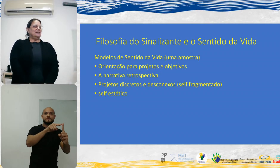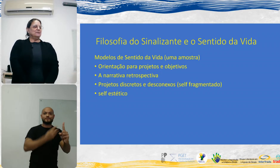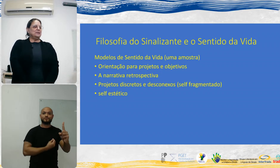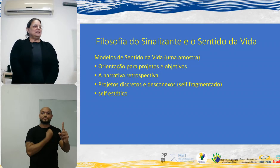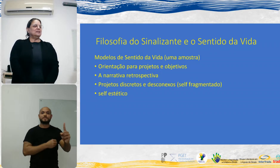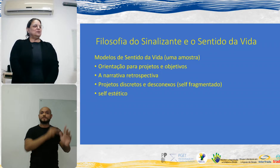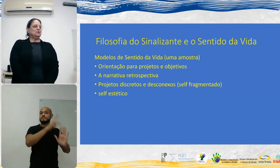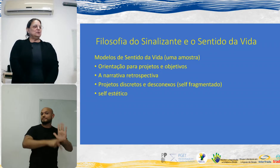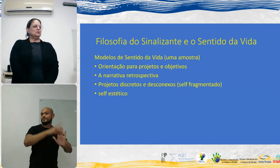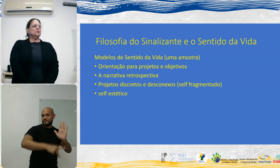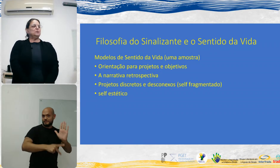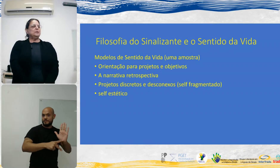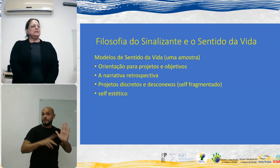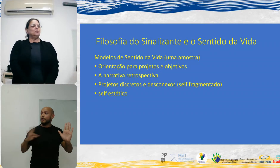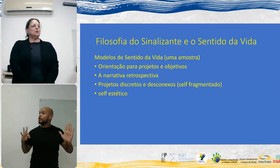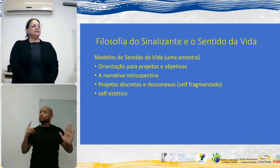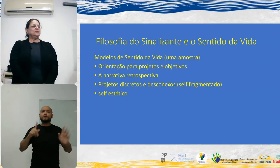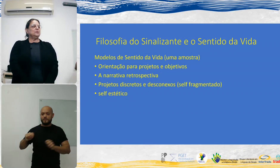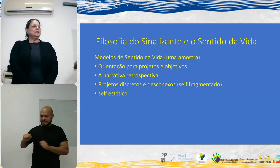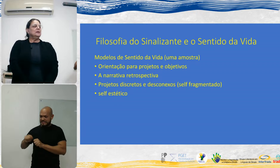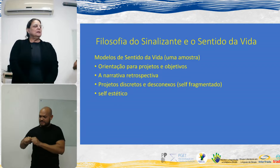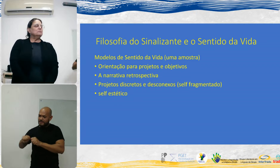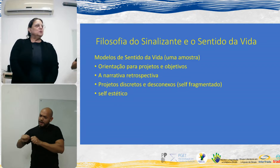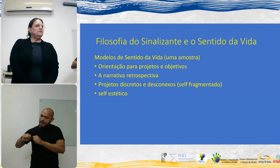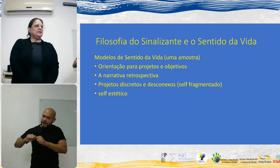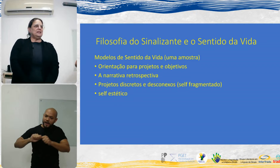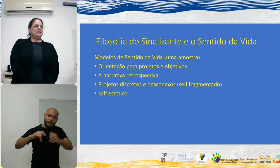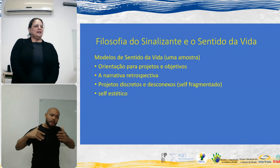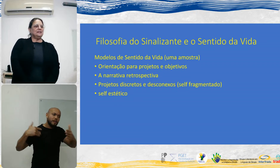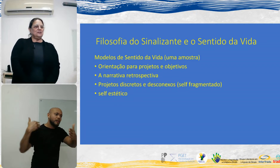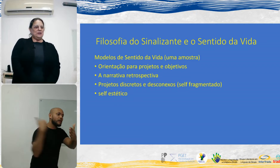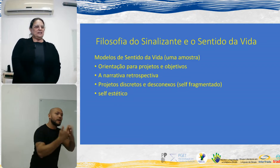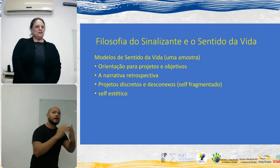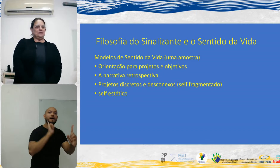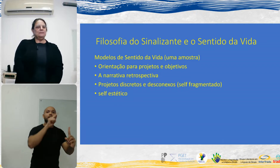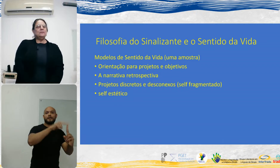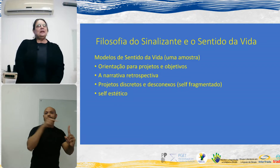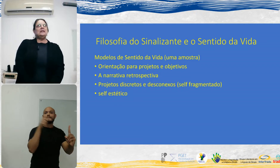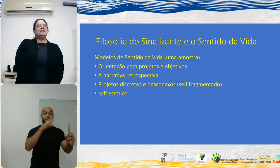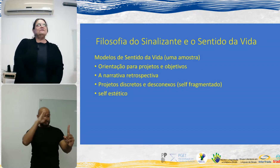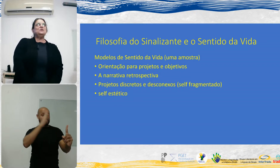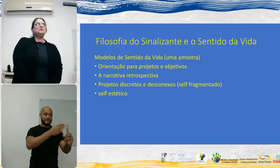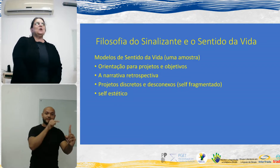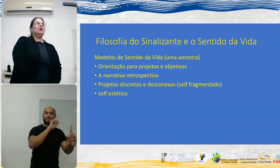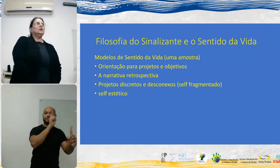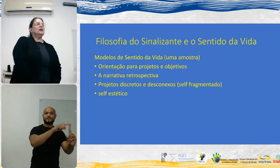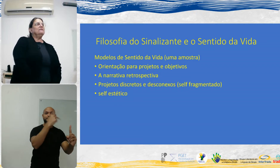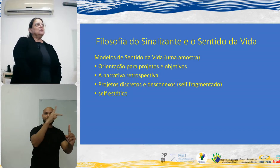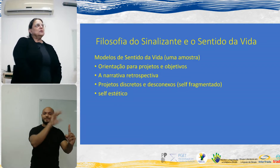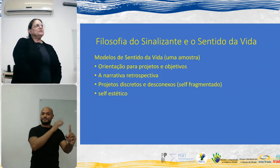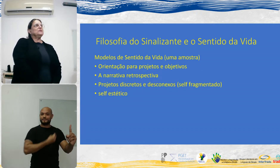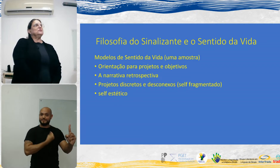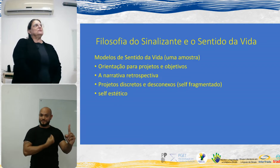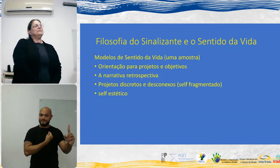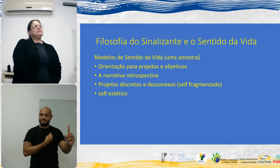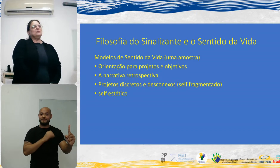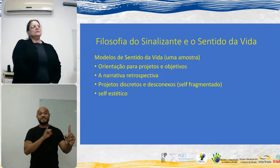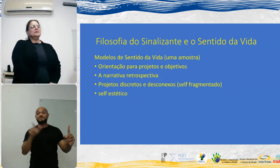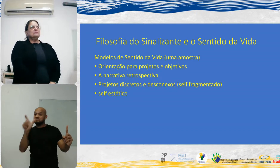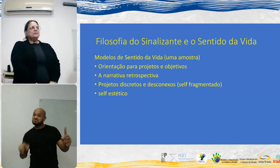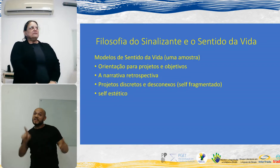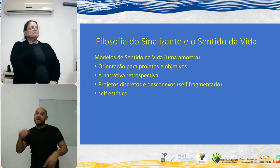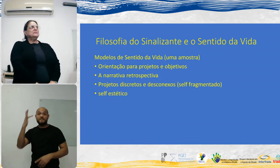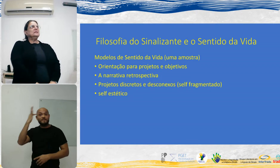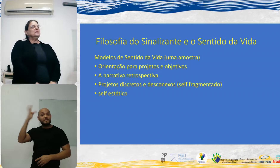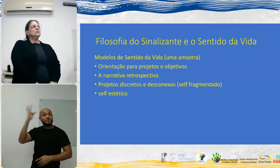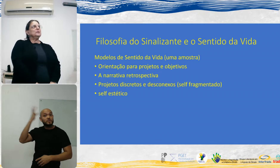and everything that you do, you really want to move it in that direction. If you are a philosopher, maybe you're a